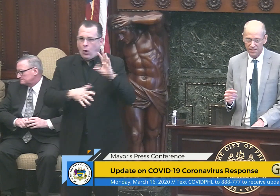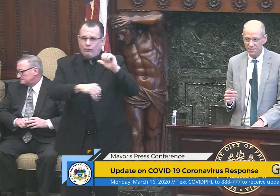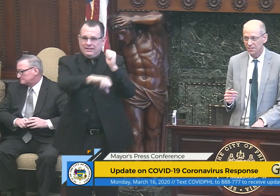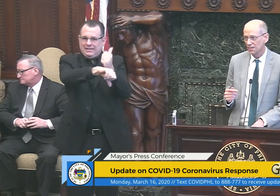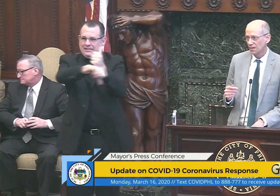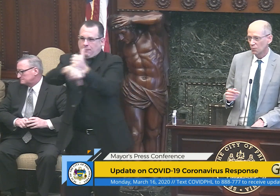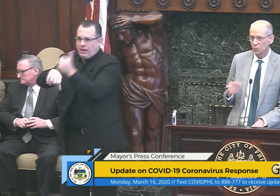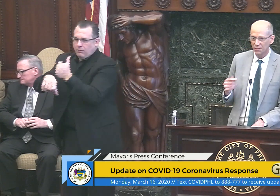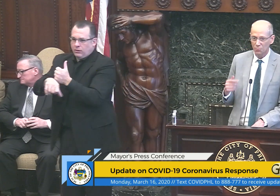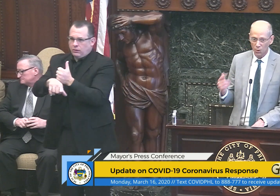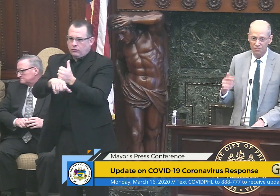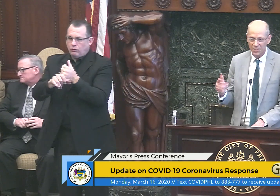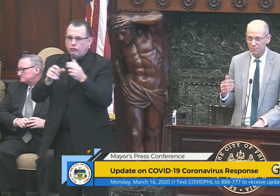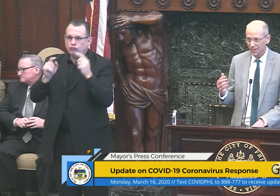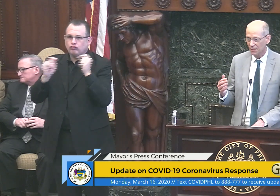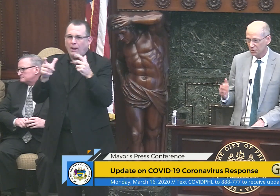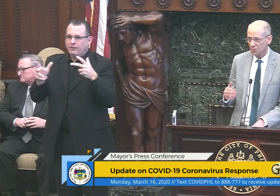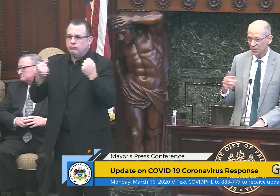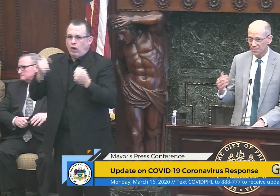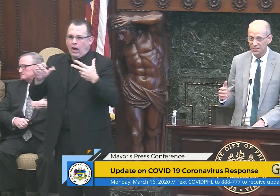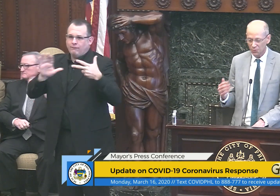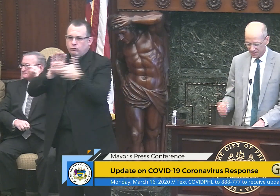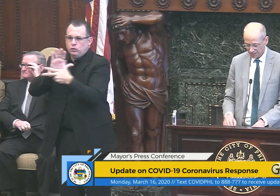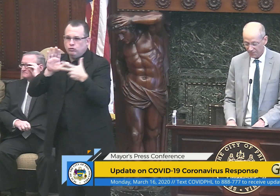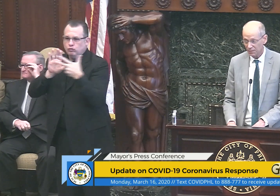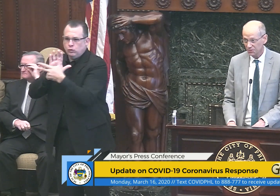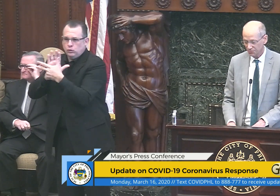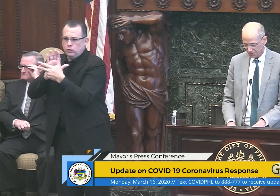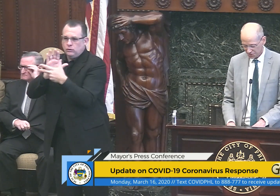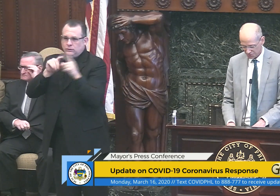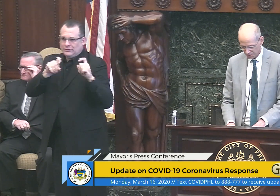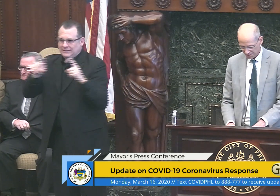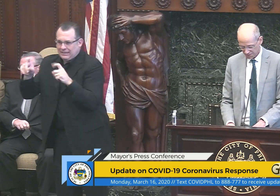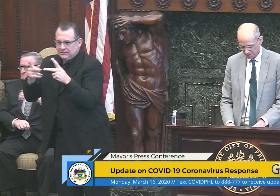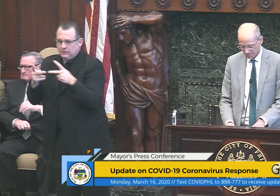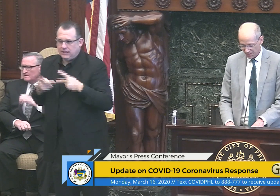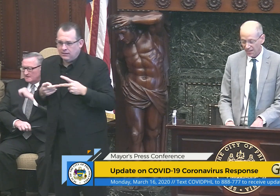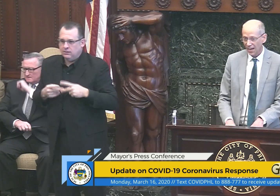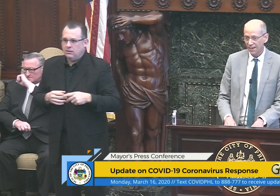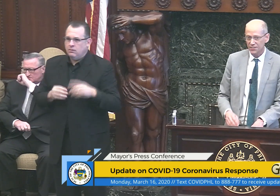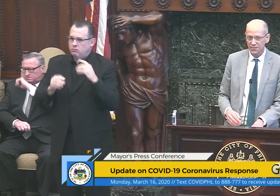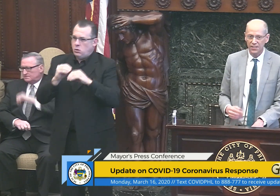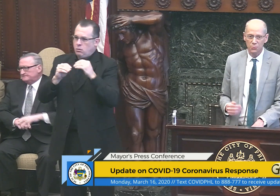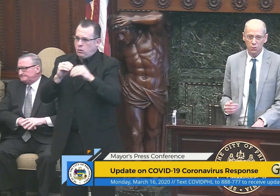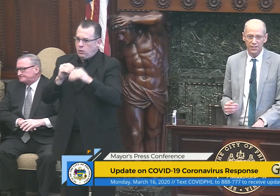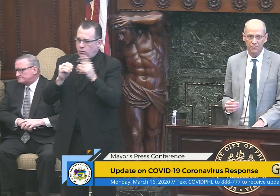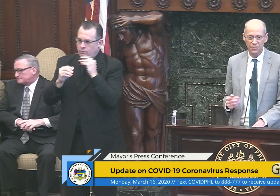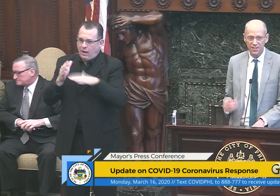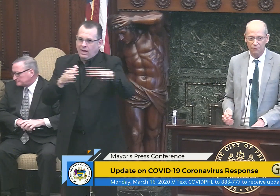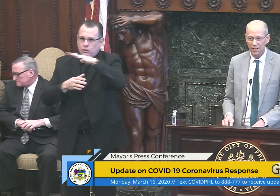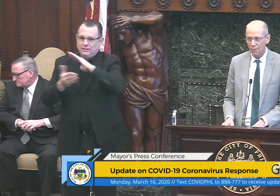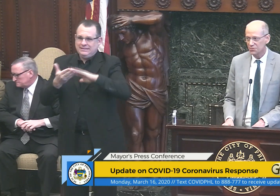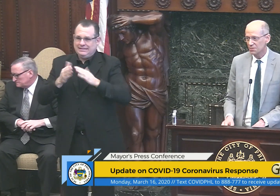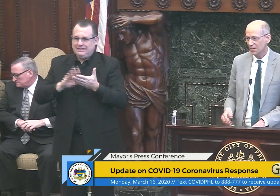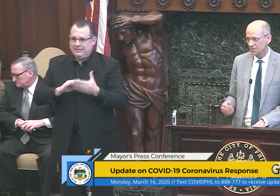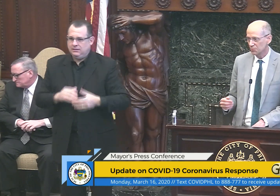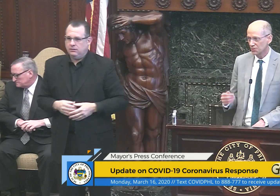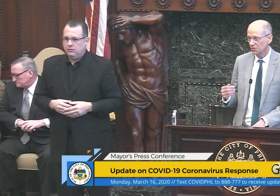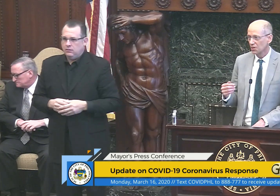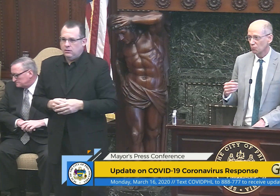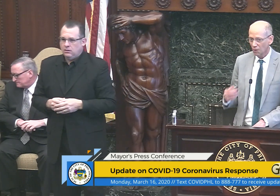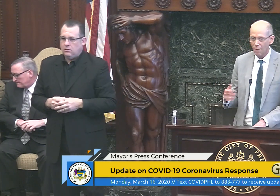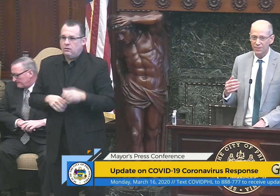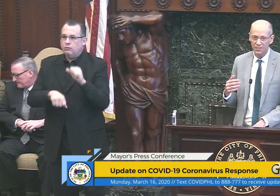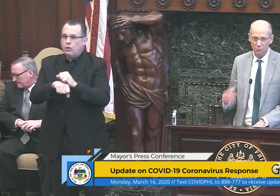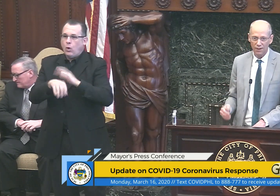testing sites. We will give you more information about that in the future, but it's increasingly available to physicians around the city. And the city is working for several options about